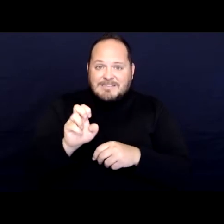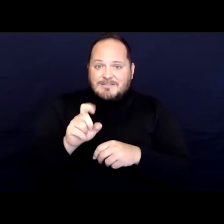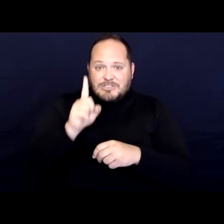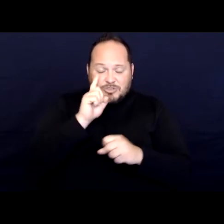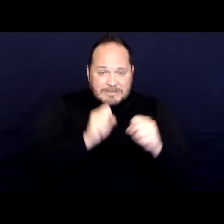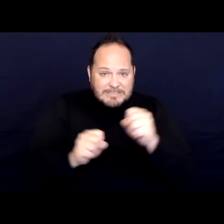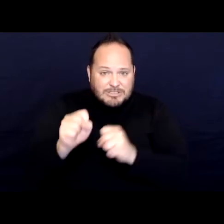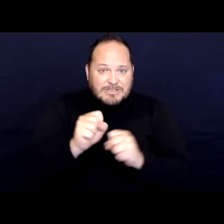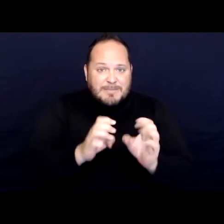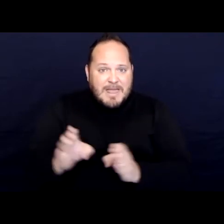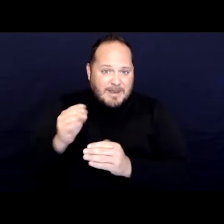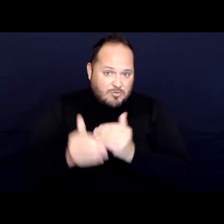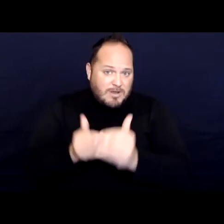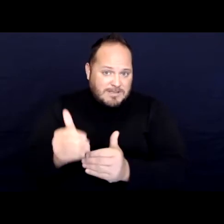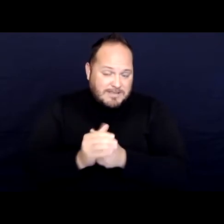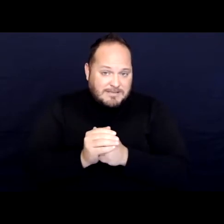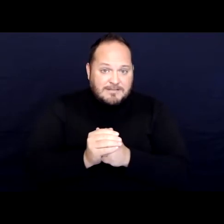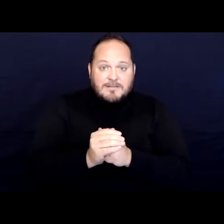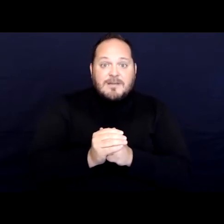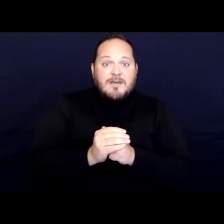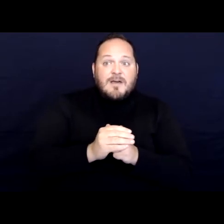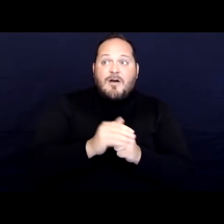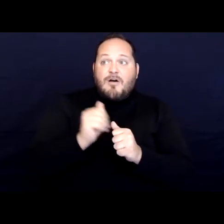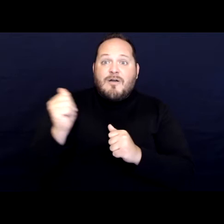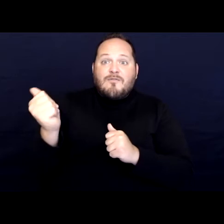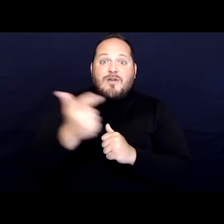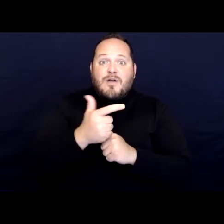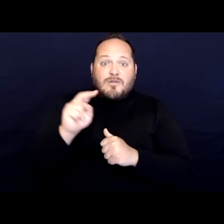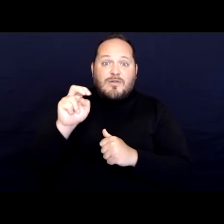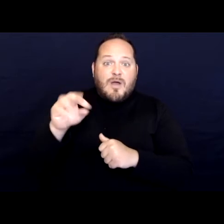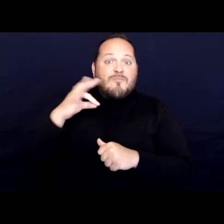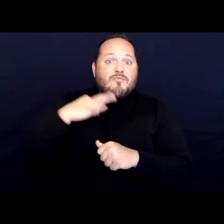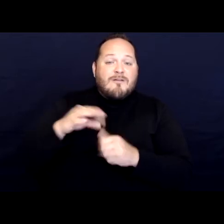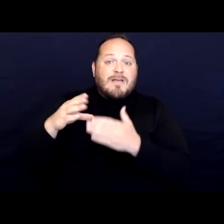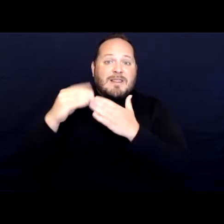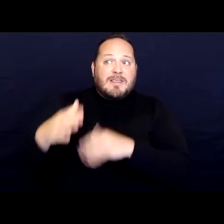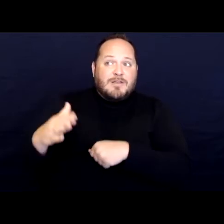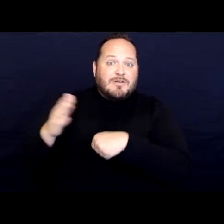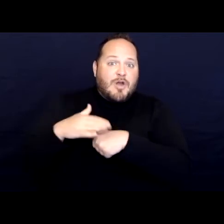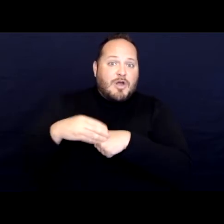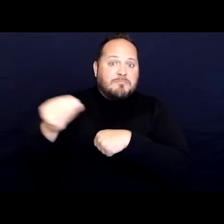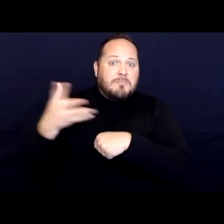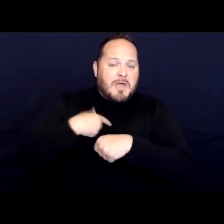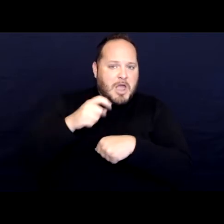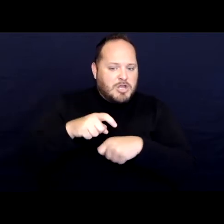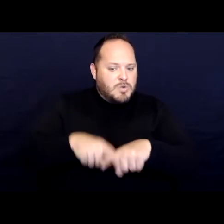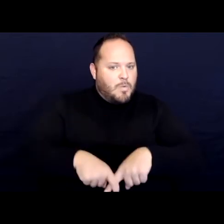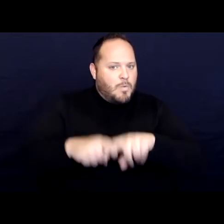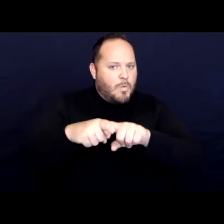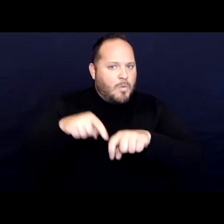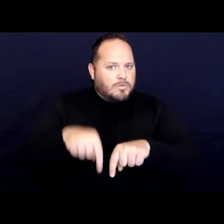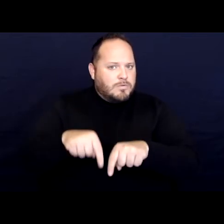which every other nonprofit leader had cautioned me that I should, put that on hold. Don't